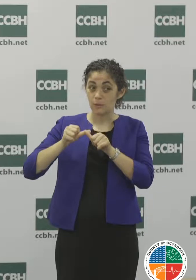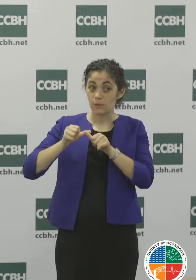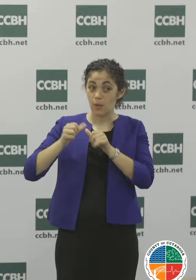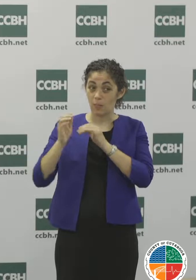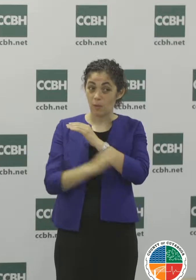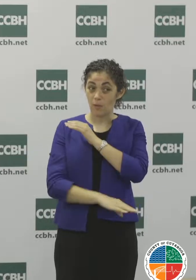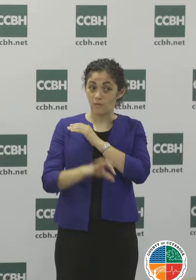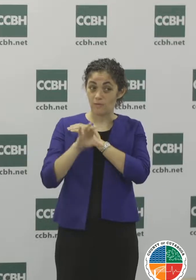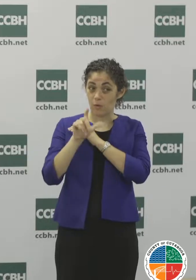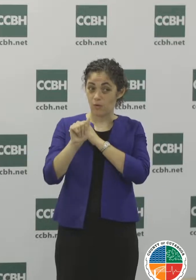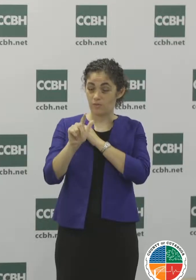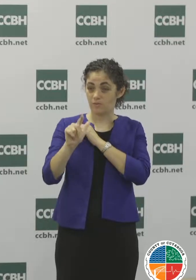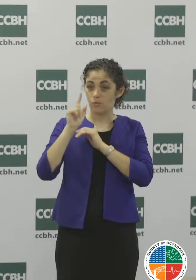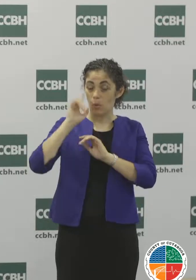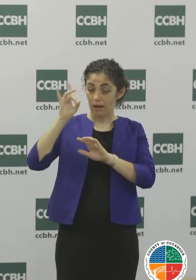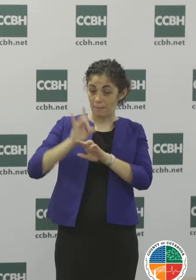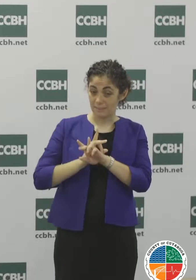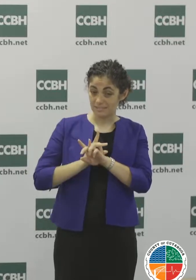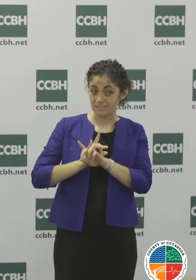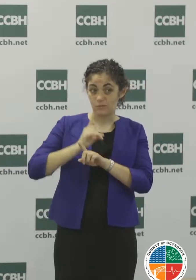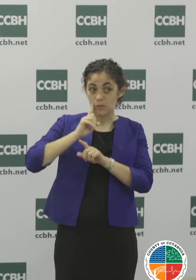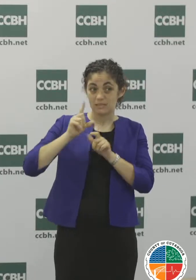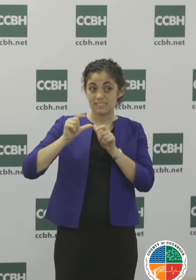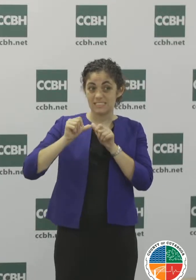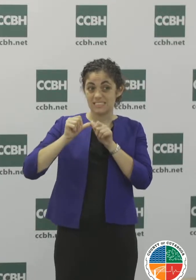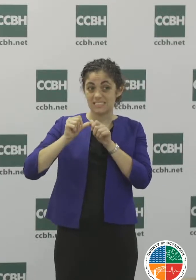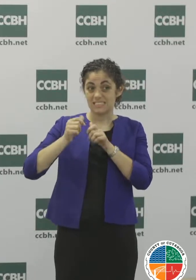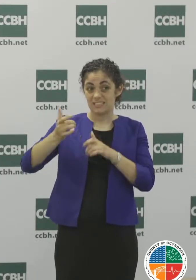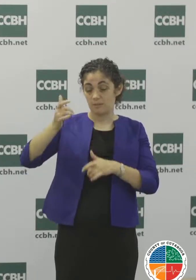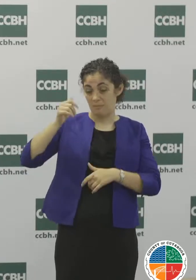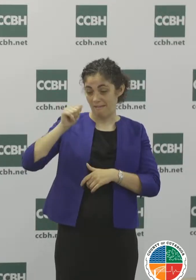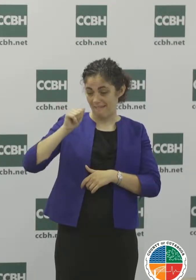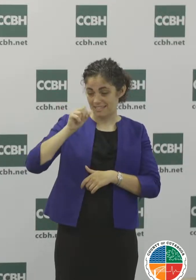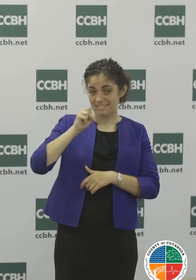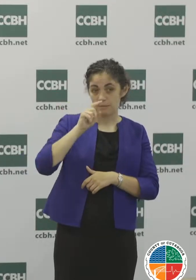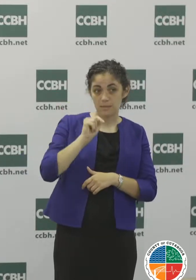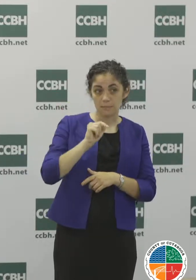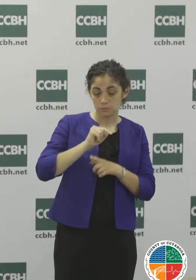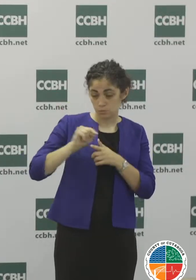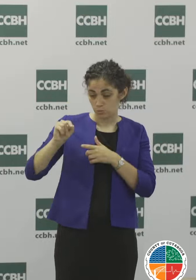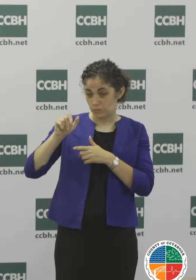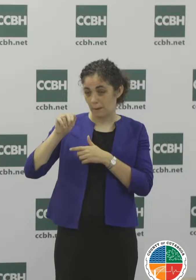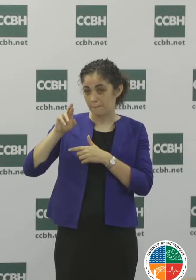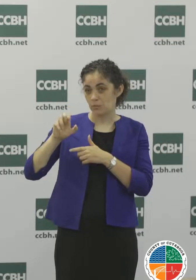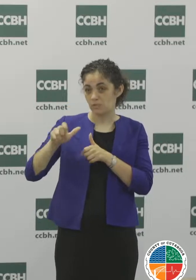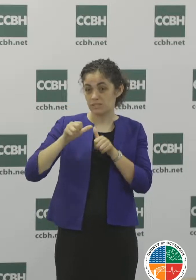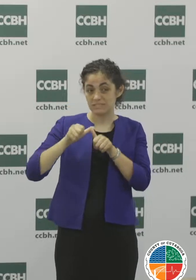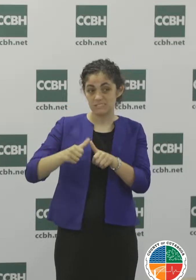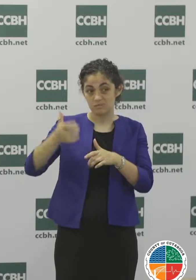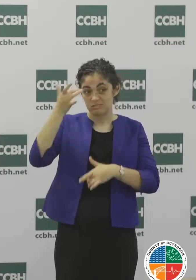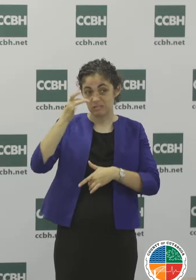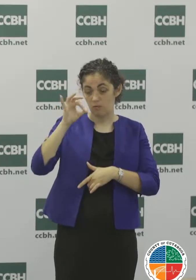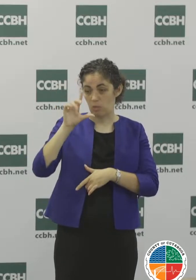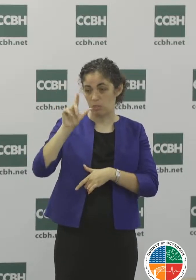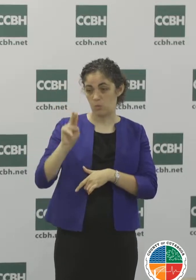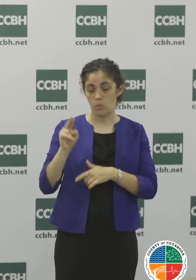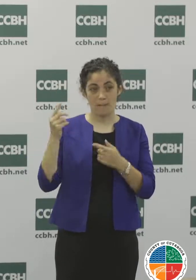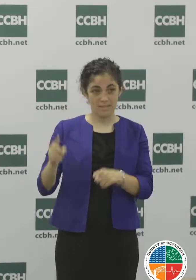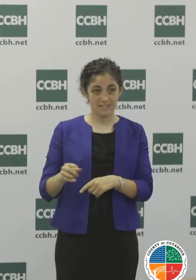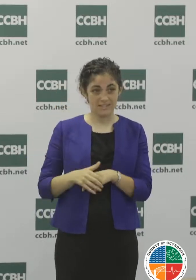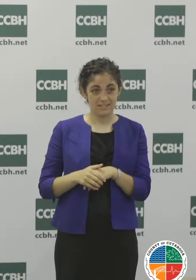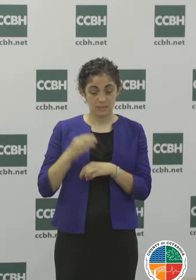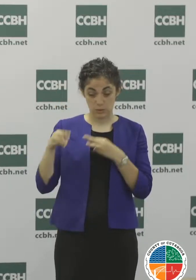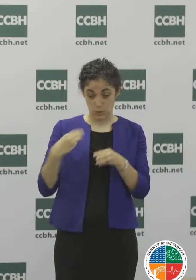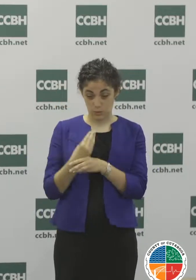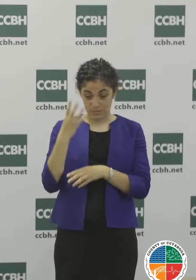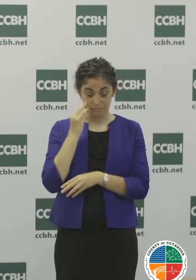8 months of a flu season that may run from September to April. That's a long stretch. So that is the world